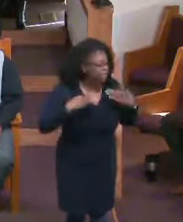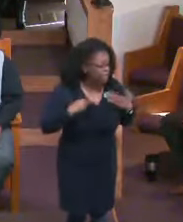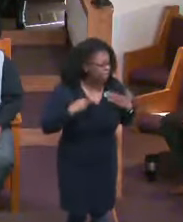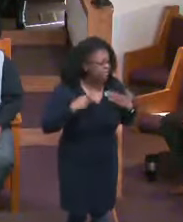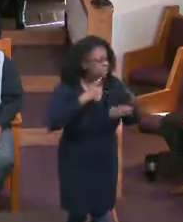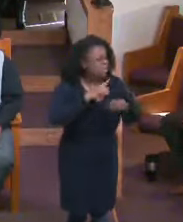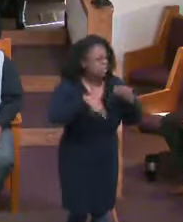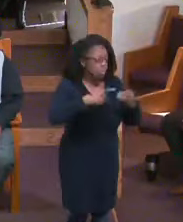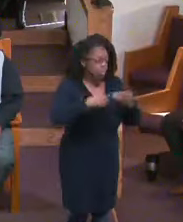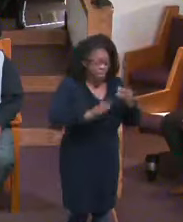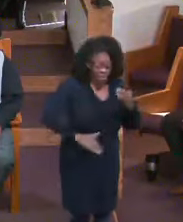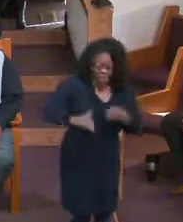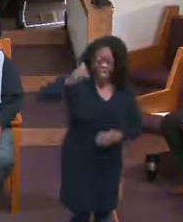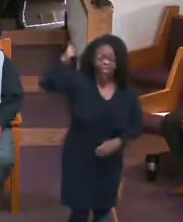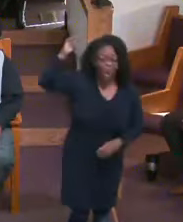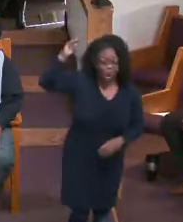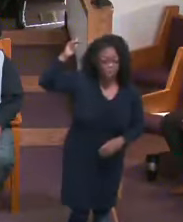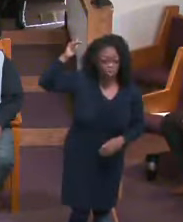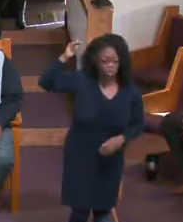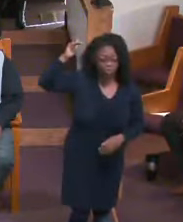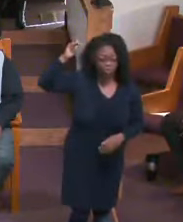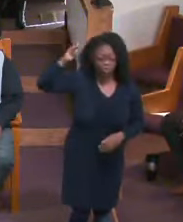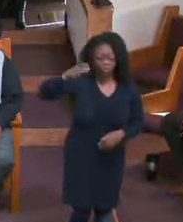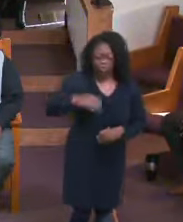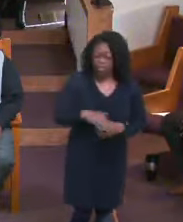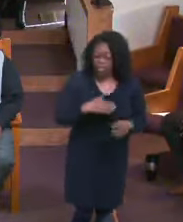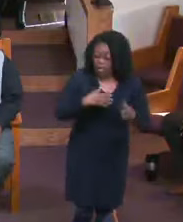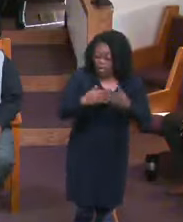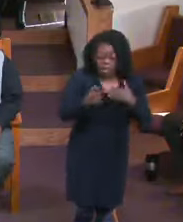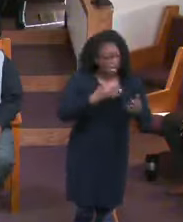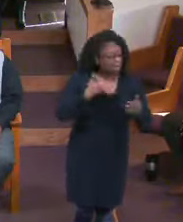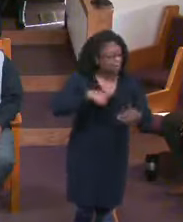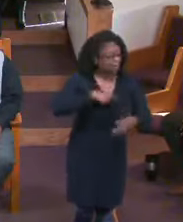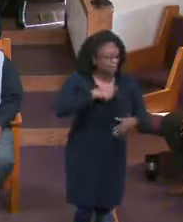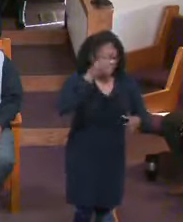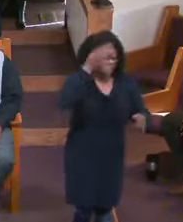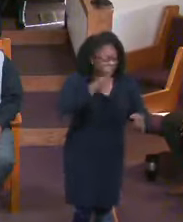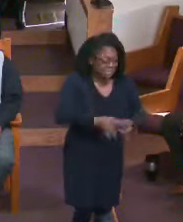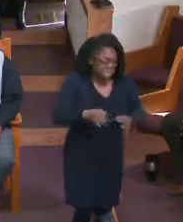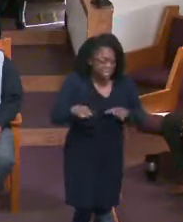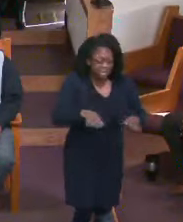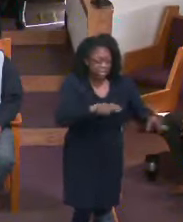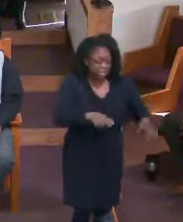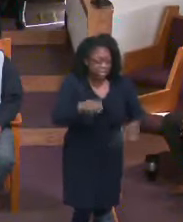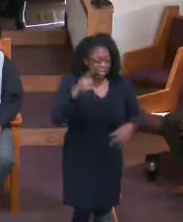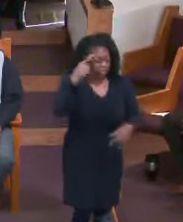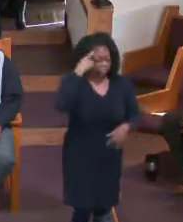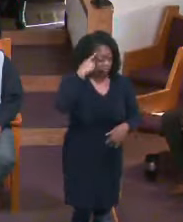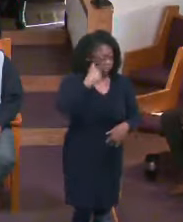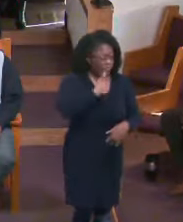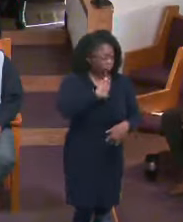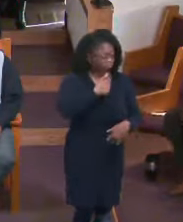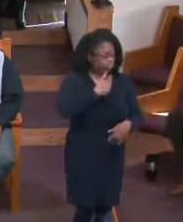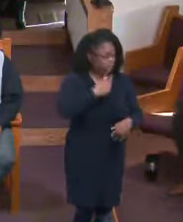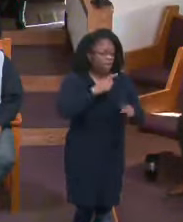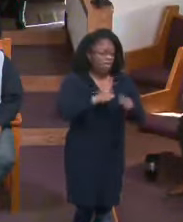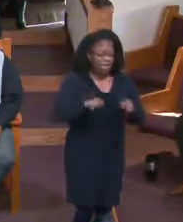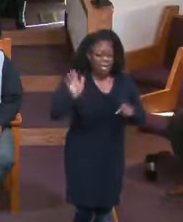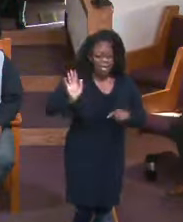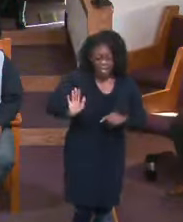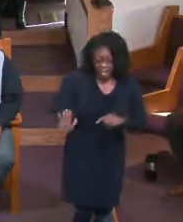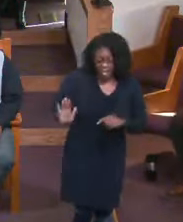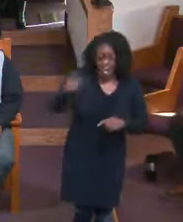get grown, whatever we've decided to do was up to us, but as long as we were in their